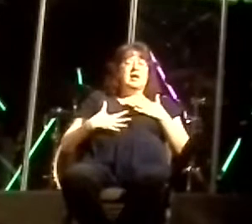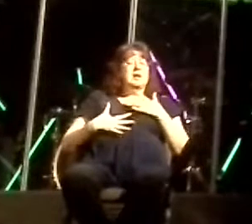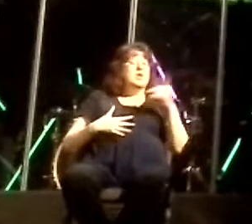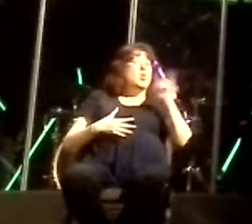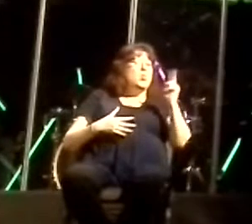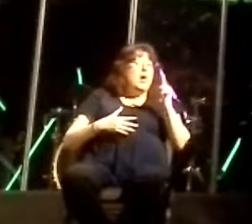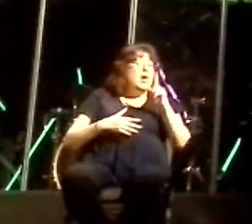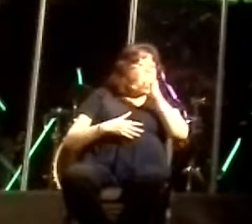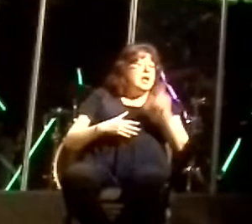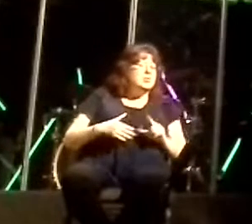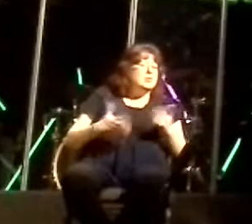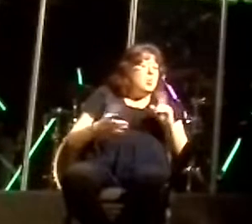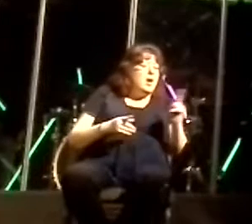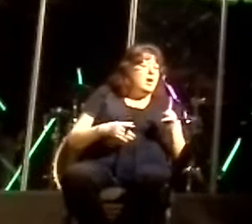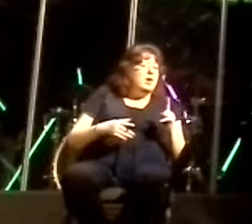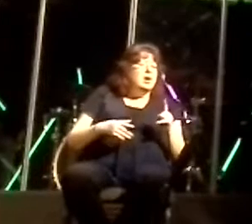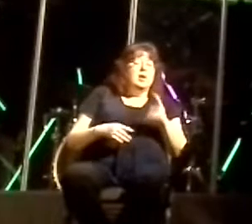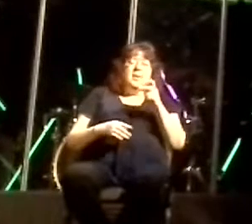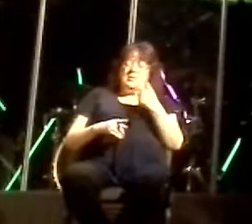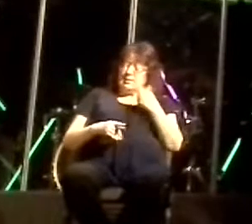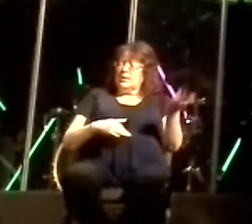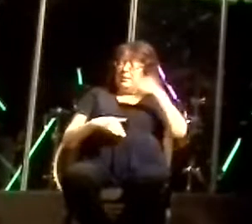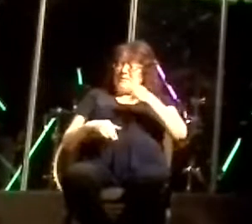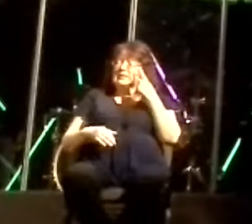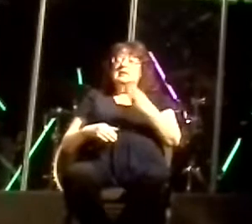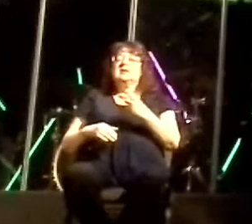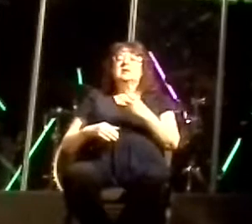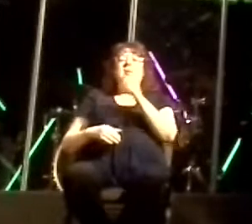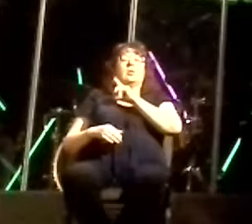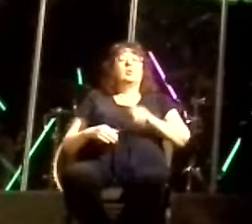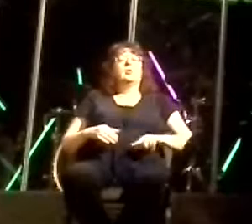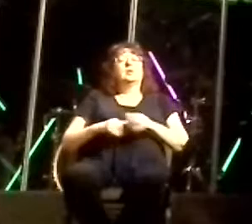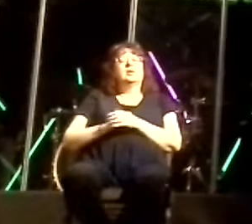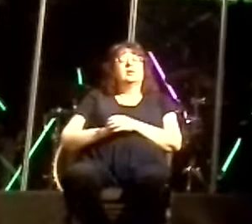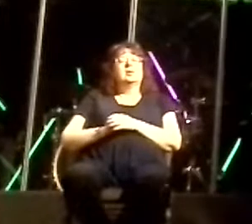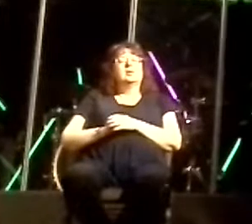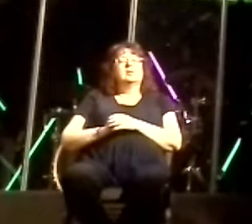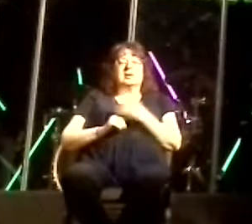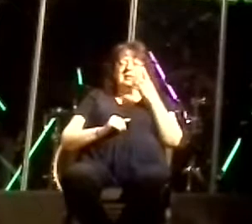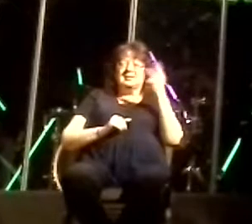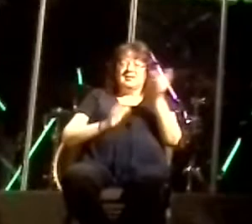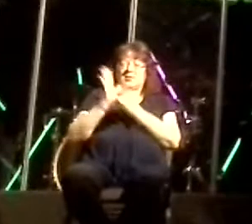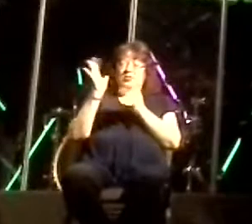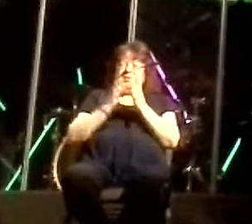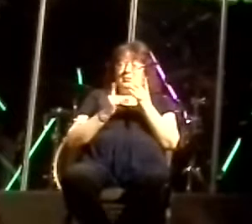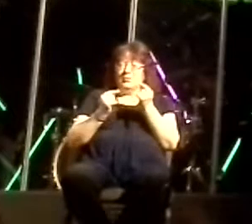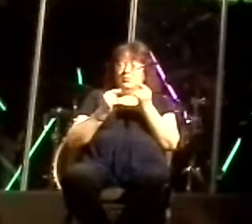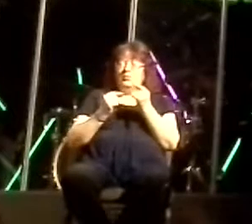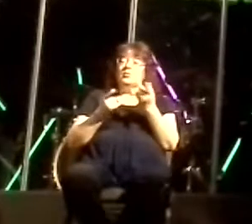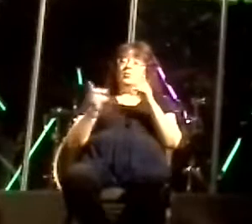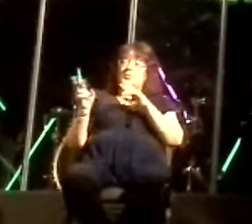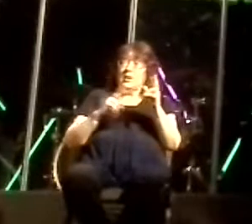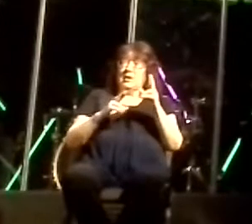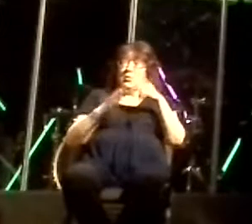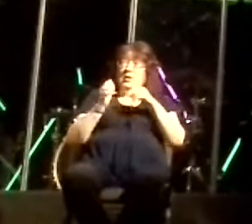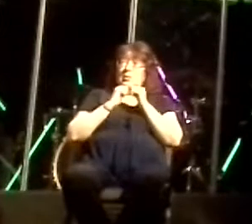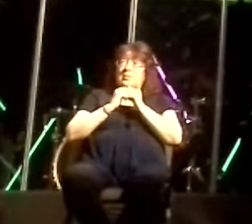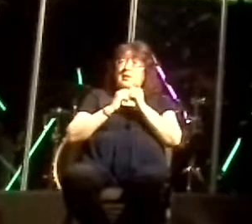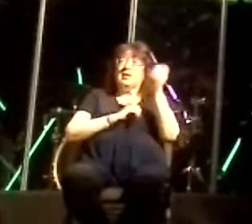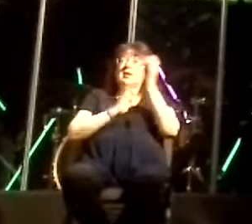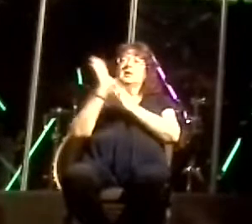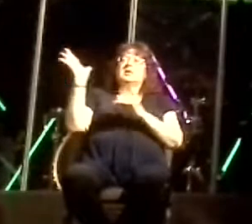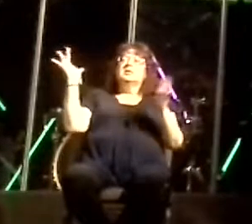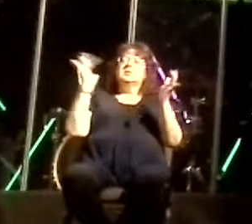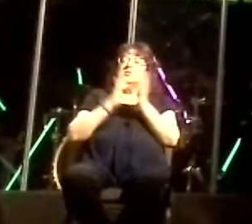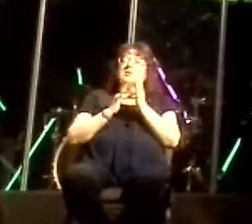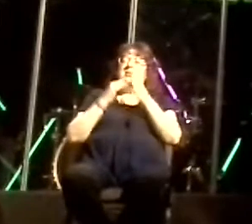laid him?" And Mary says, "Come and see, Lord." And watch what Jesus does. Read this with me. Ready, go.